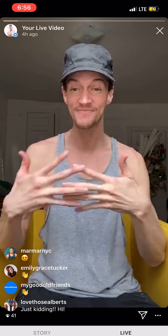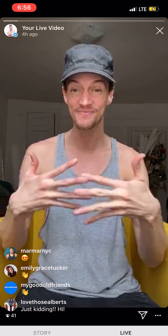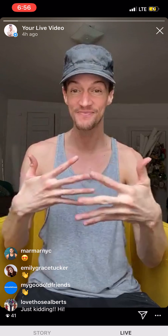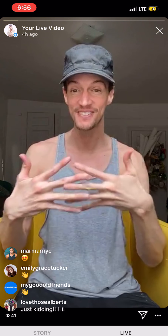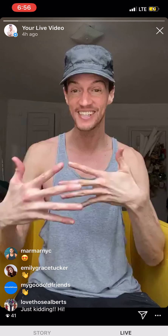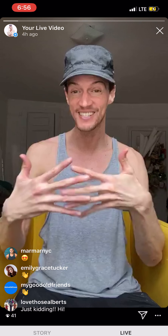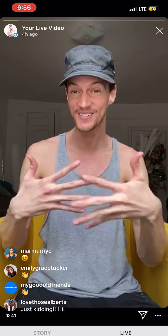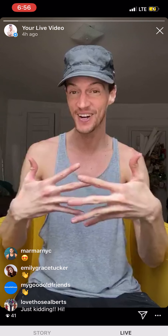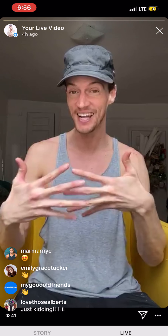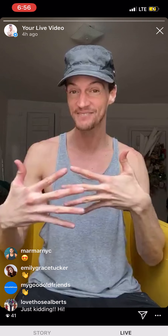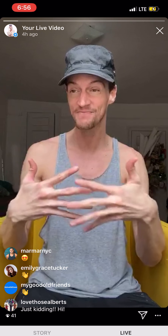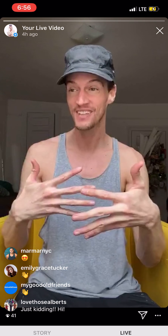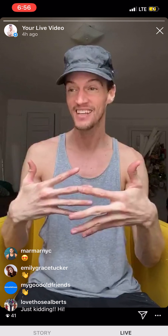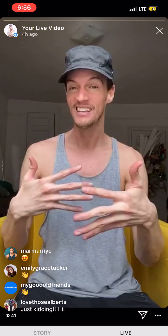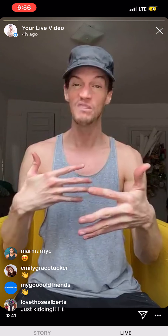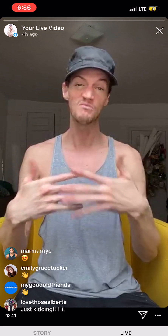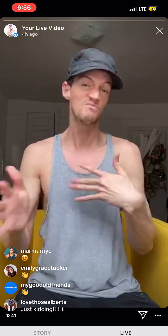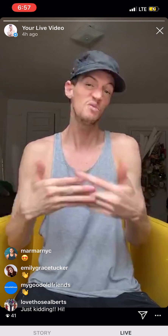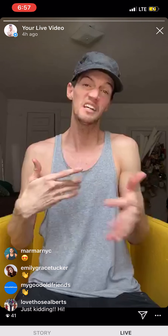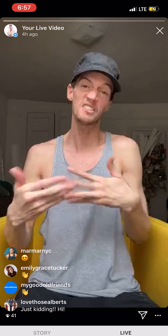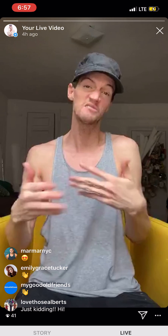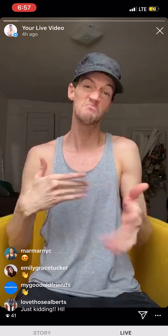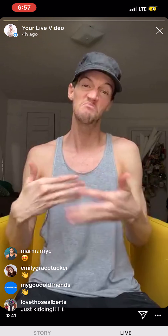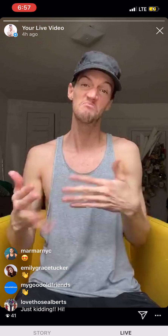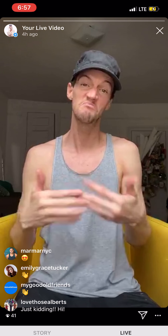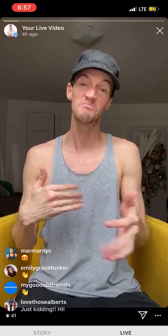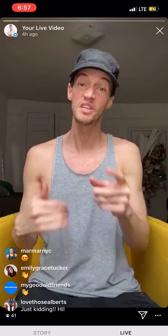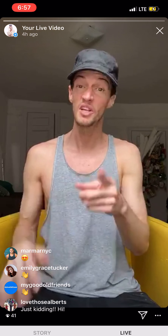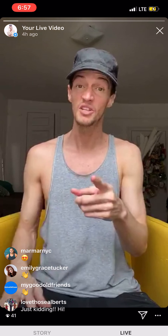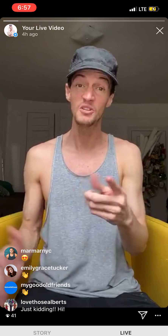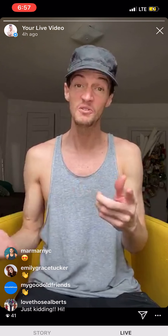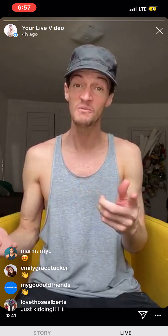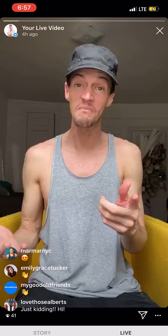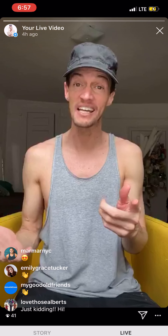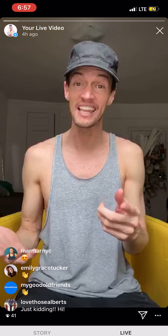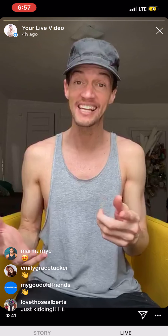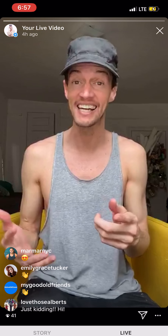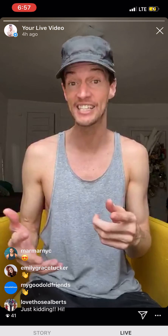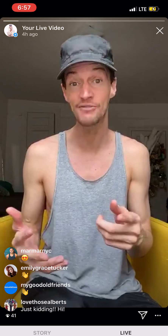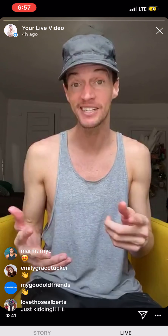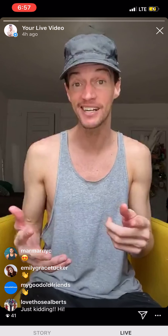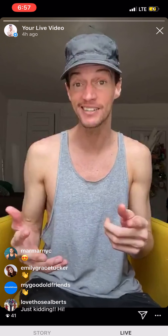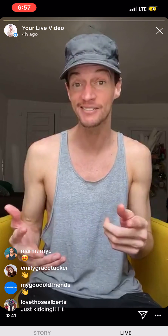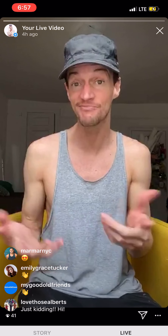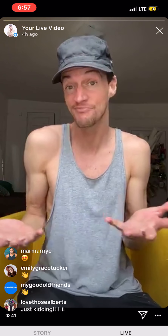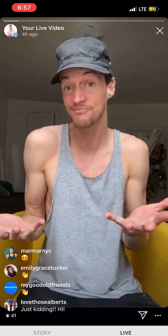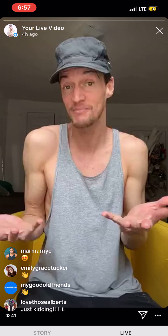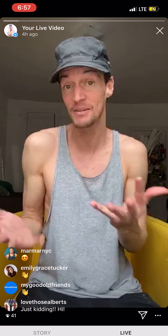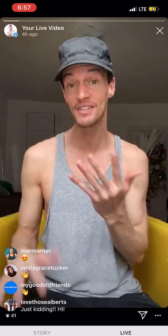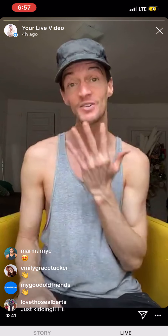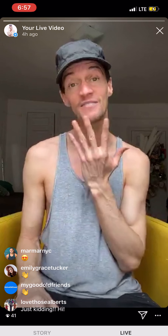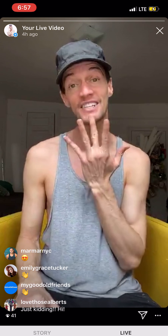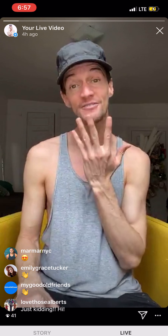It's gray. But. Whatever. You might like a different color. Maybe you have a different